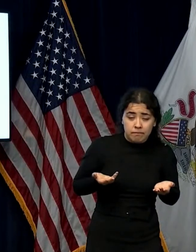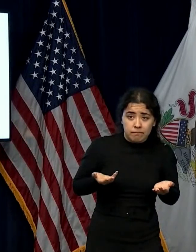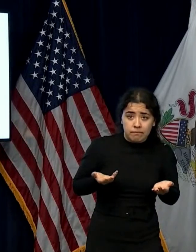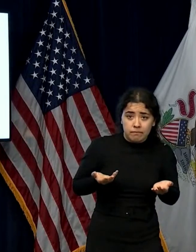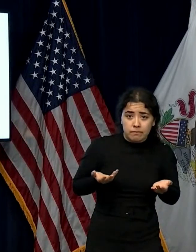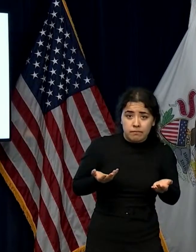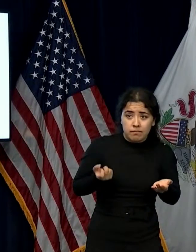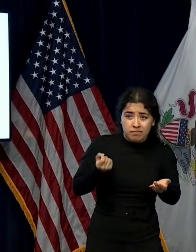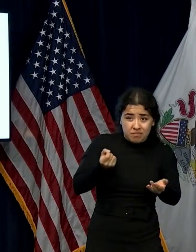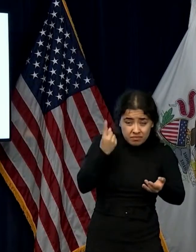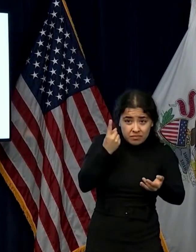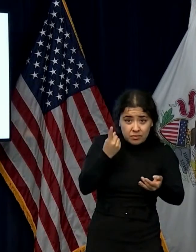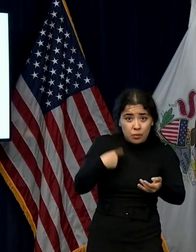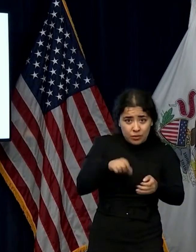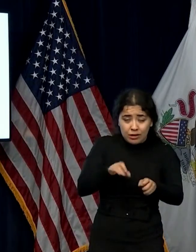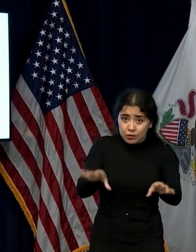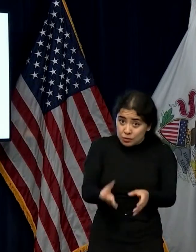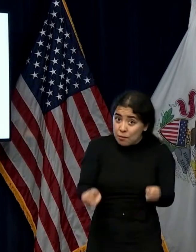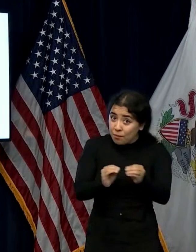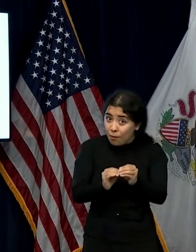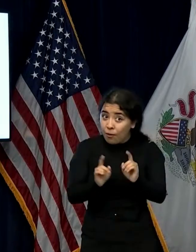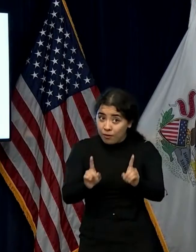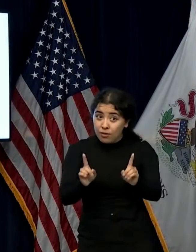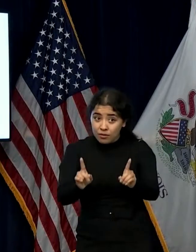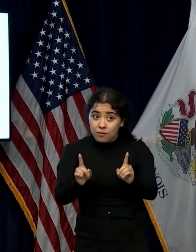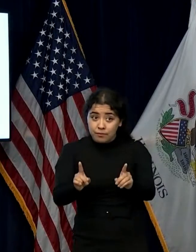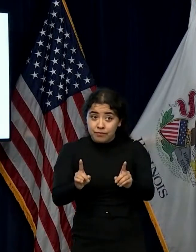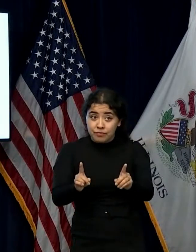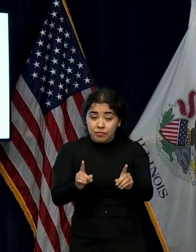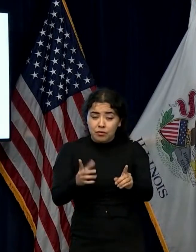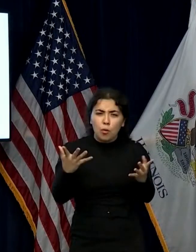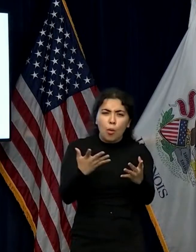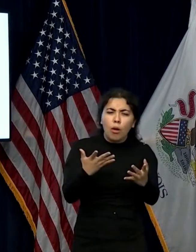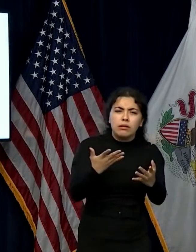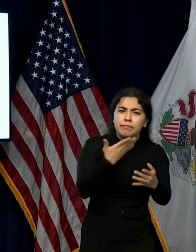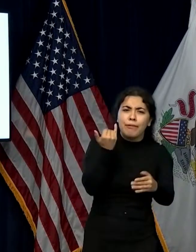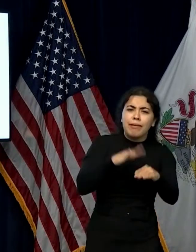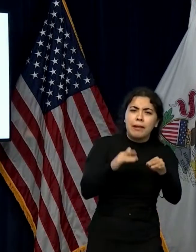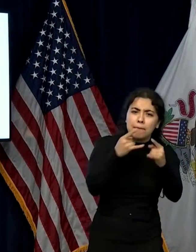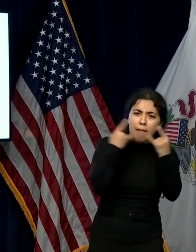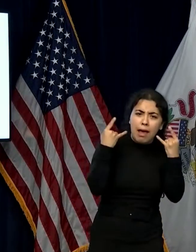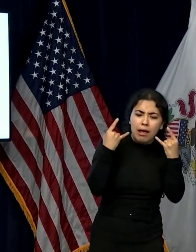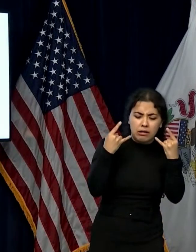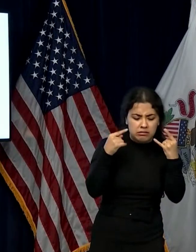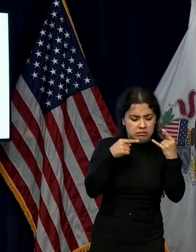But there's more that we can do. There is something even better than masks.